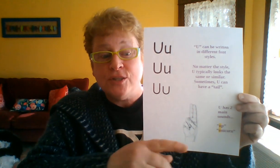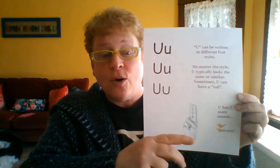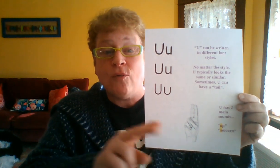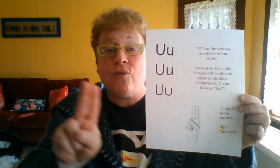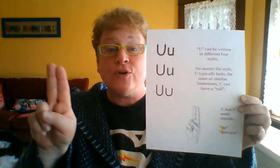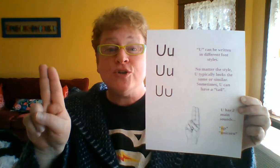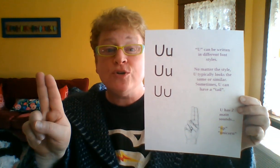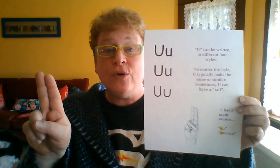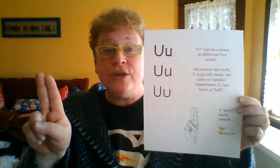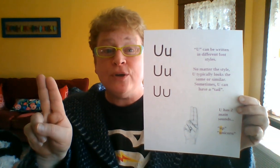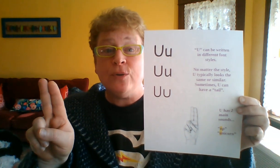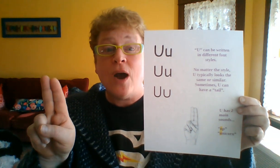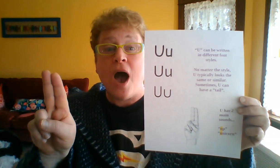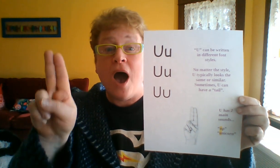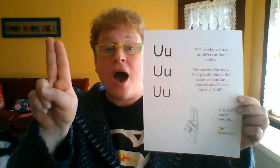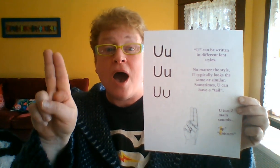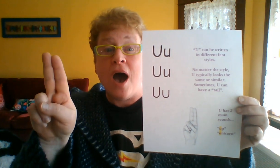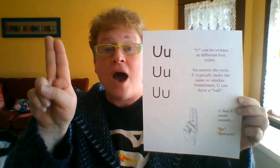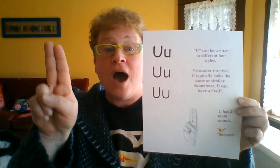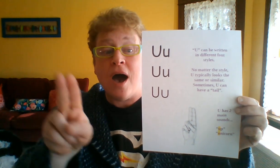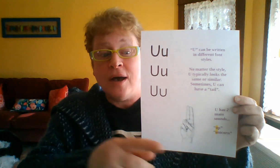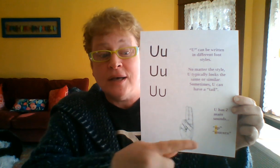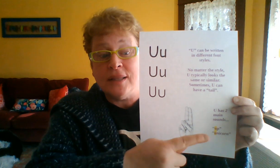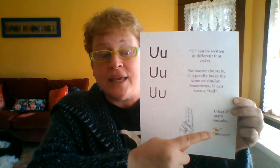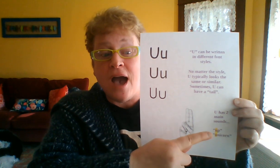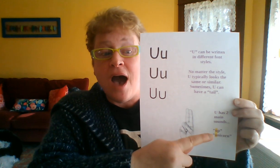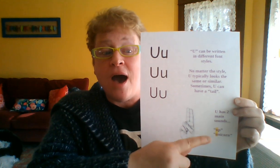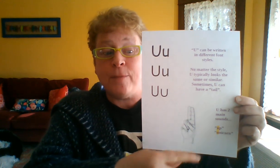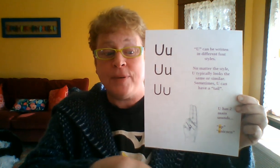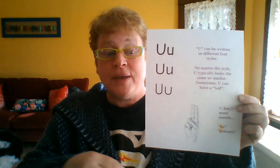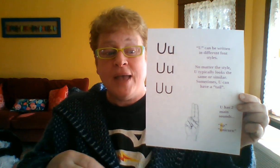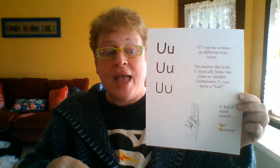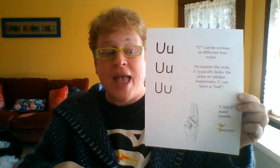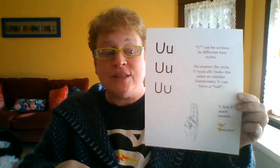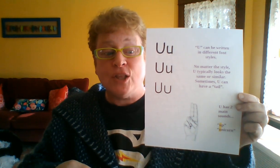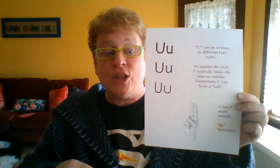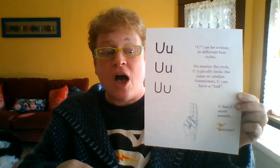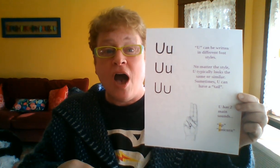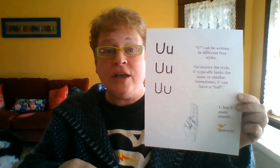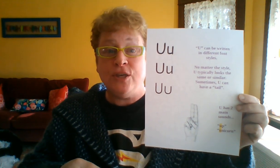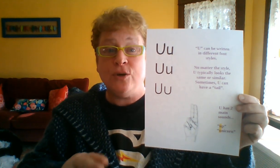So for short U, like up. And long U,